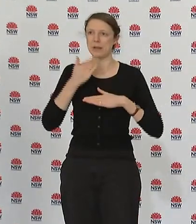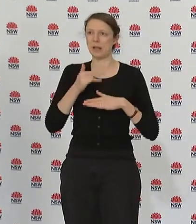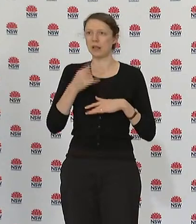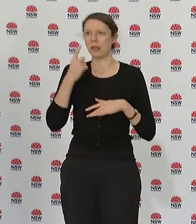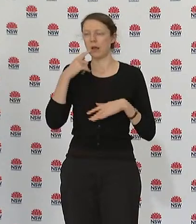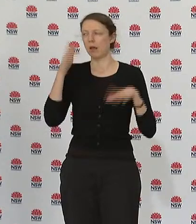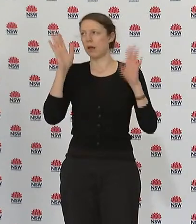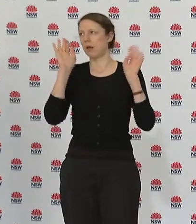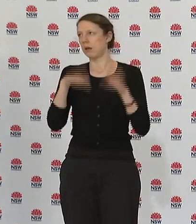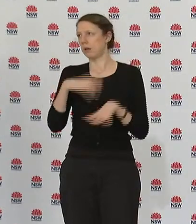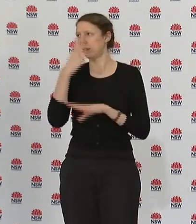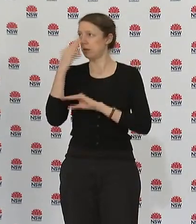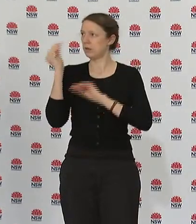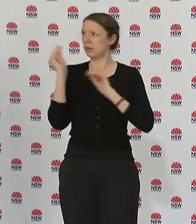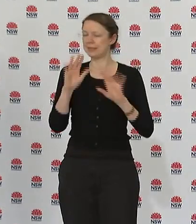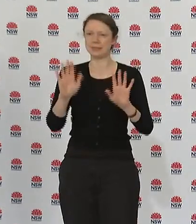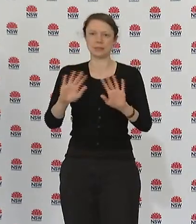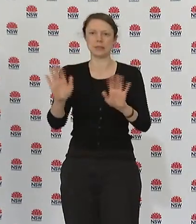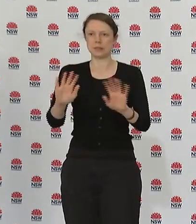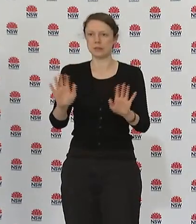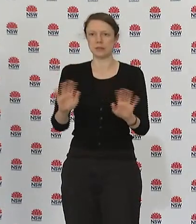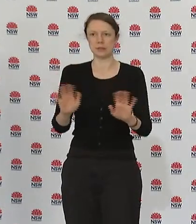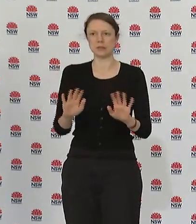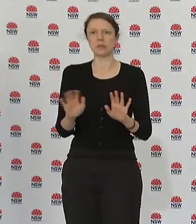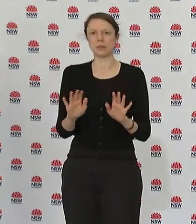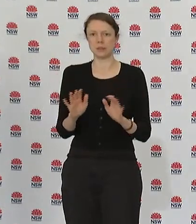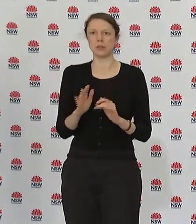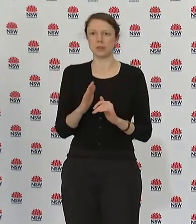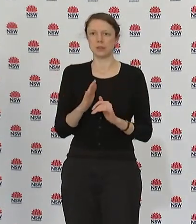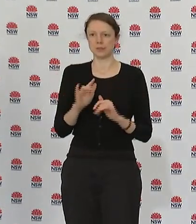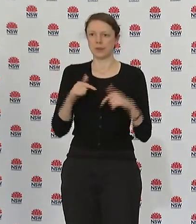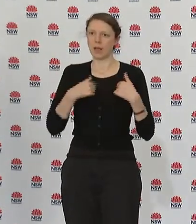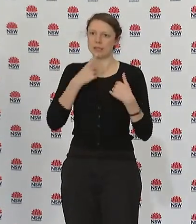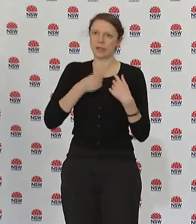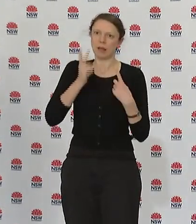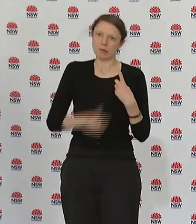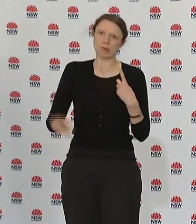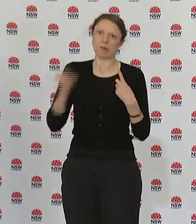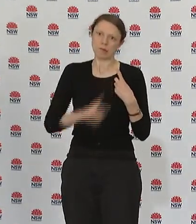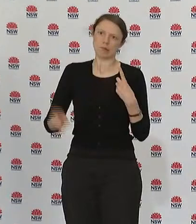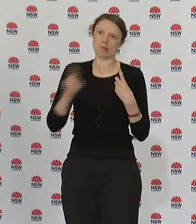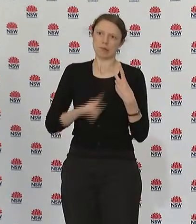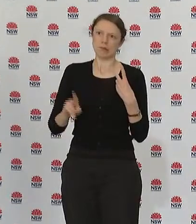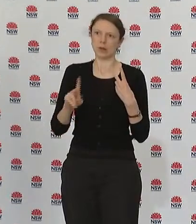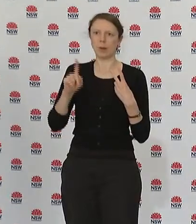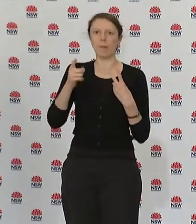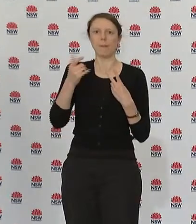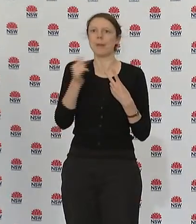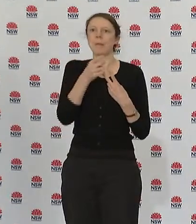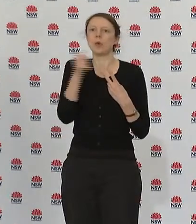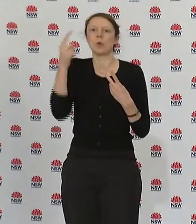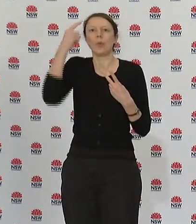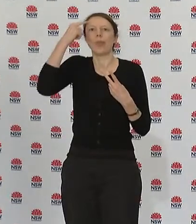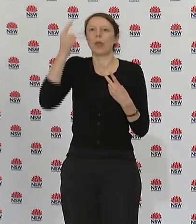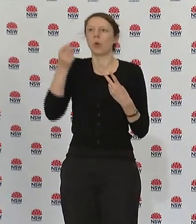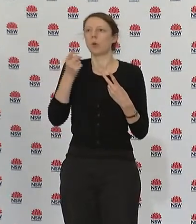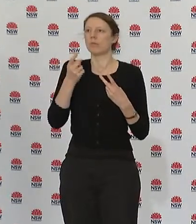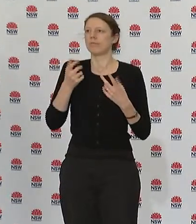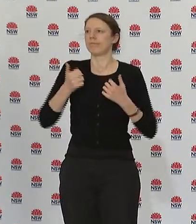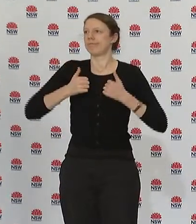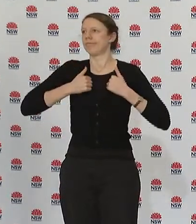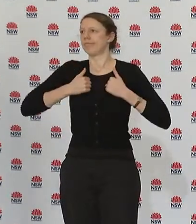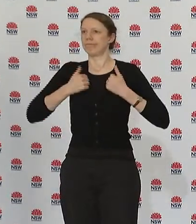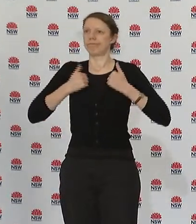at the end of the day, as I say consistently, even if it's not your own, if you think you're immortal somehow, if somehow you think